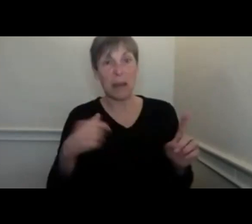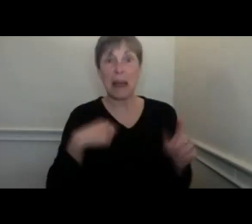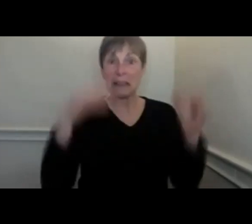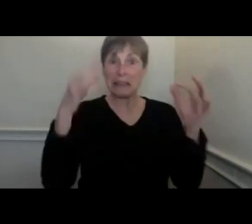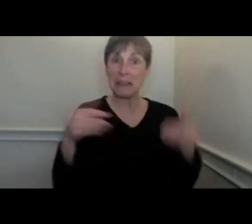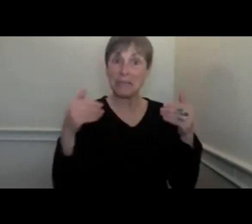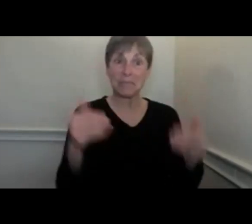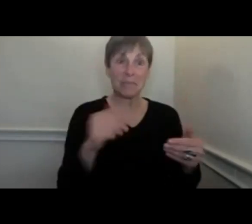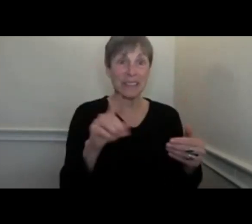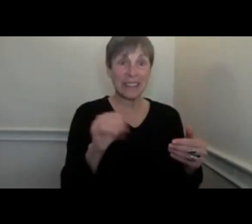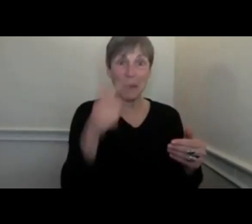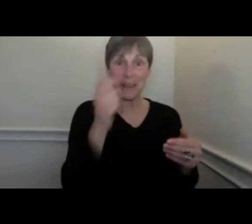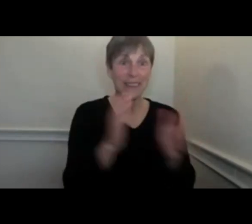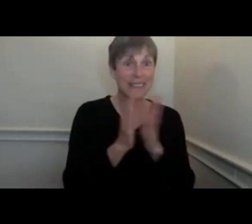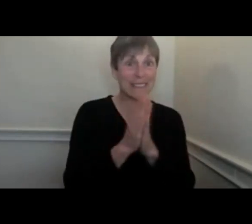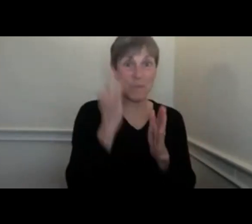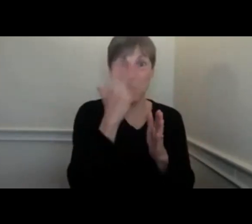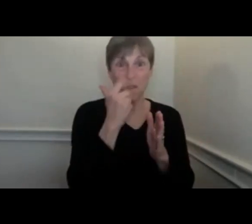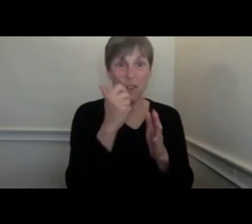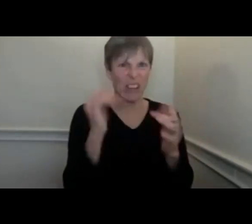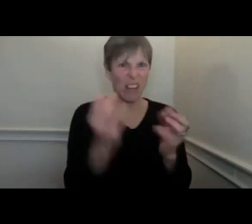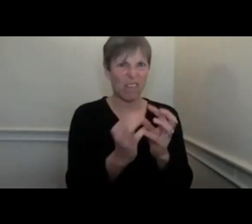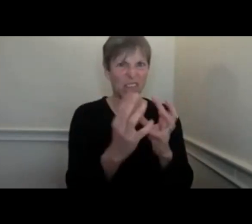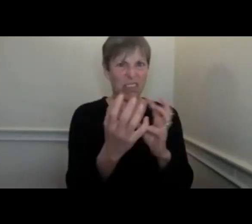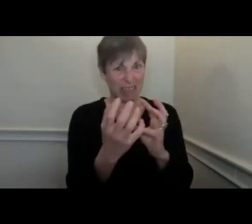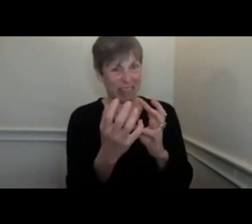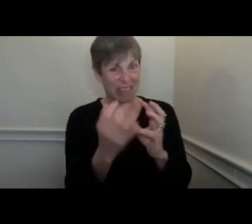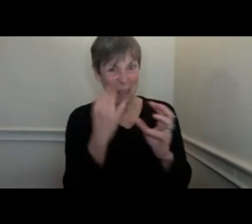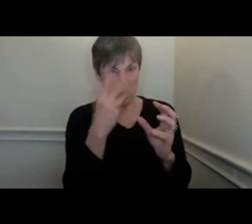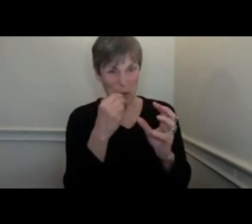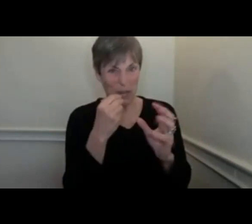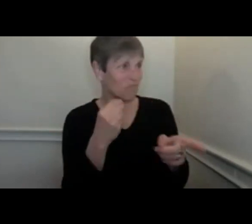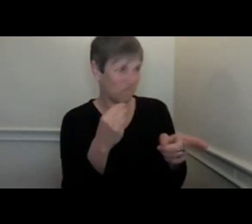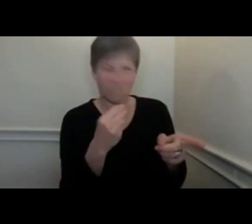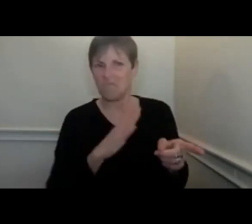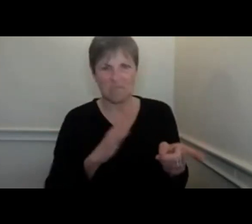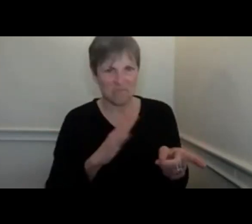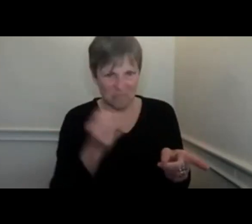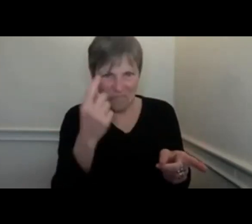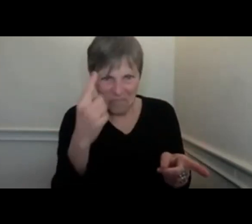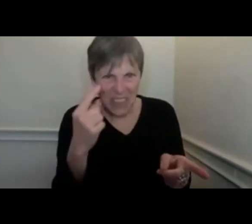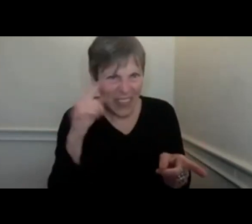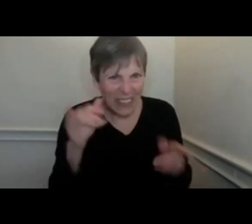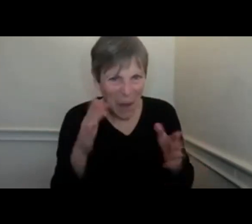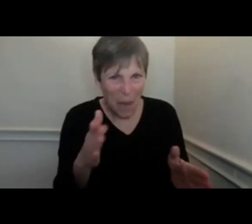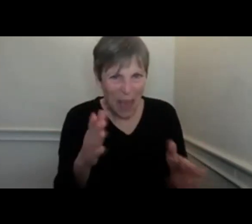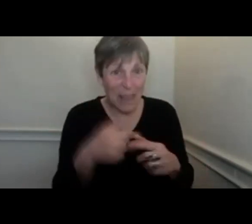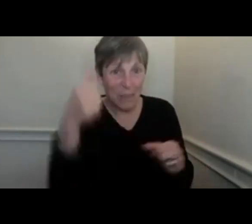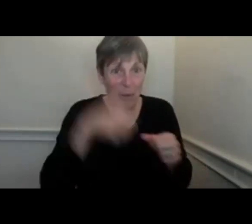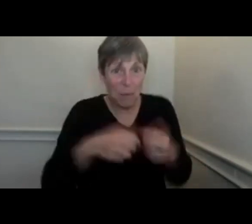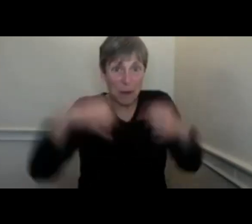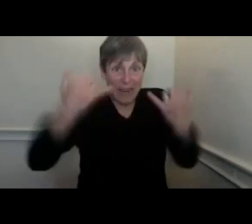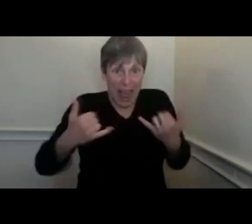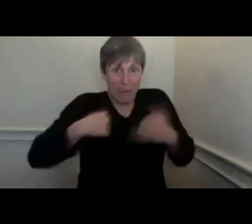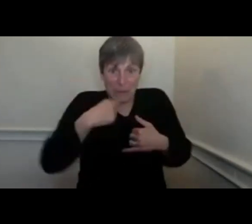and why did I get these zinnias? Have that thought, and then I hope you remember this moment. Just